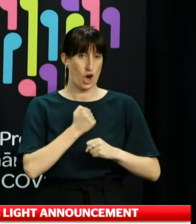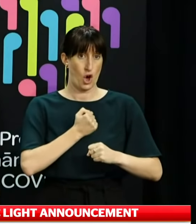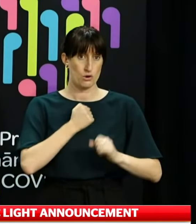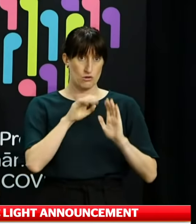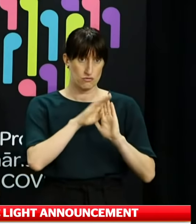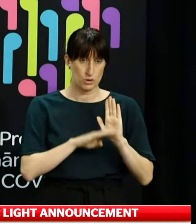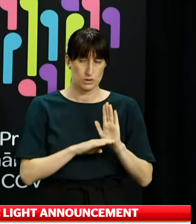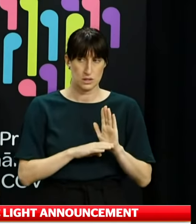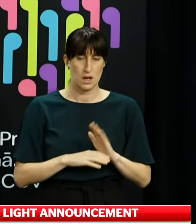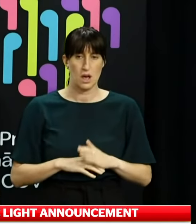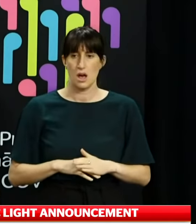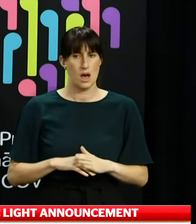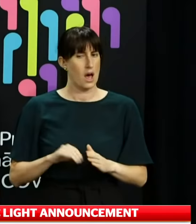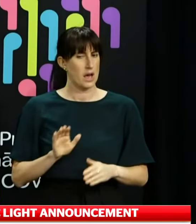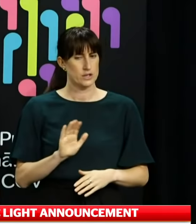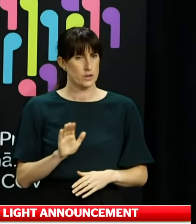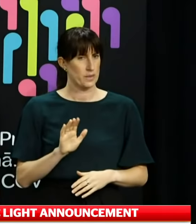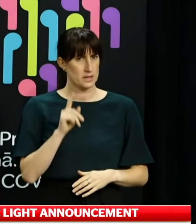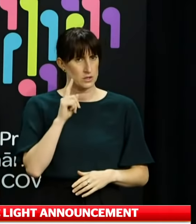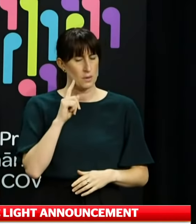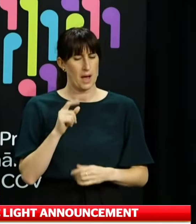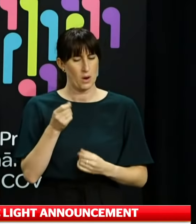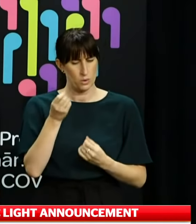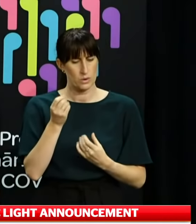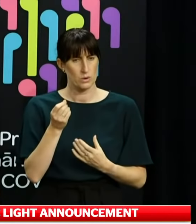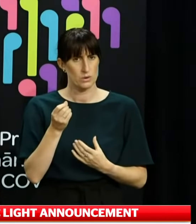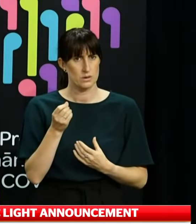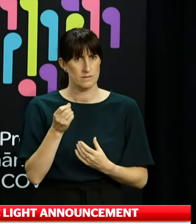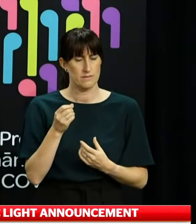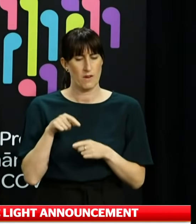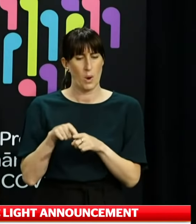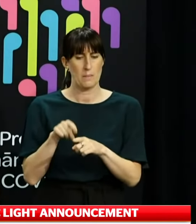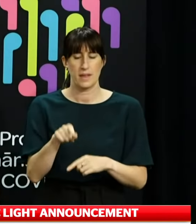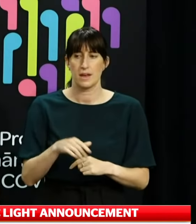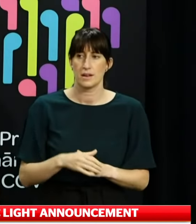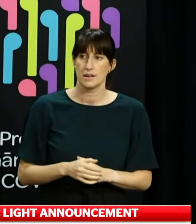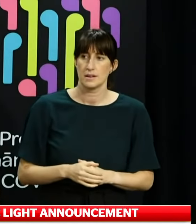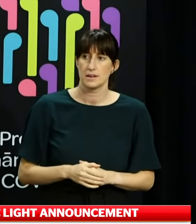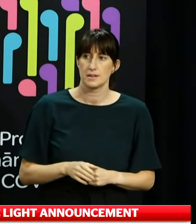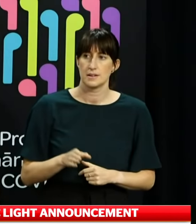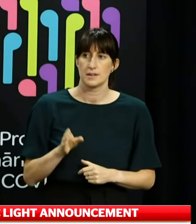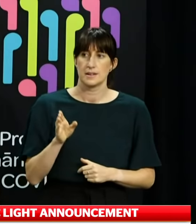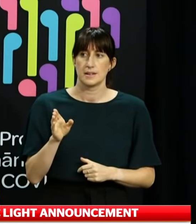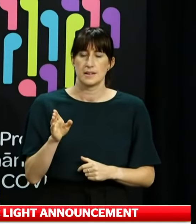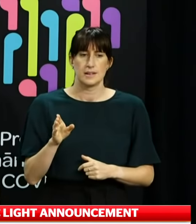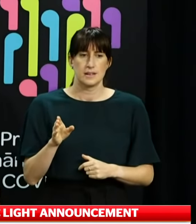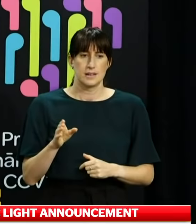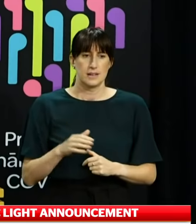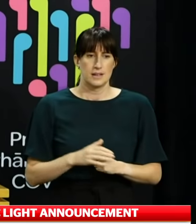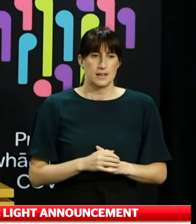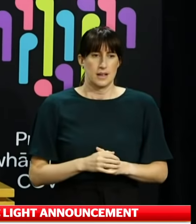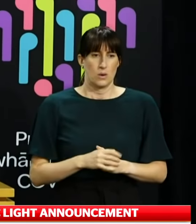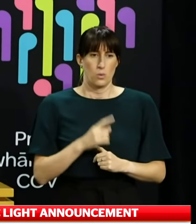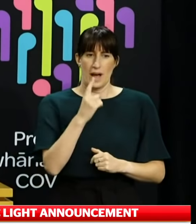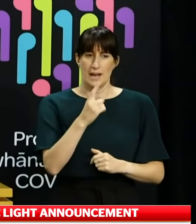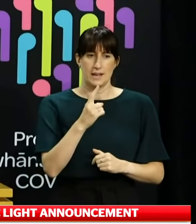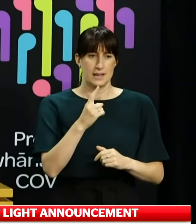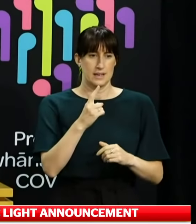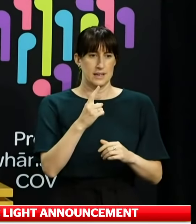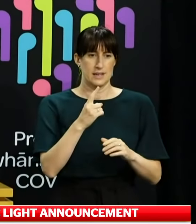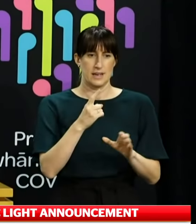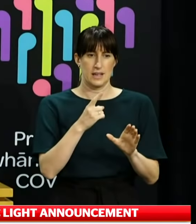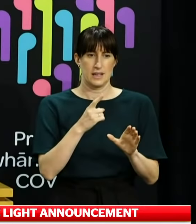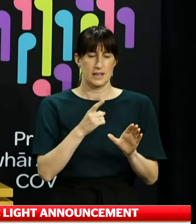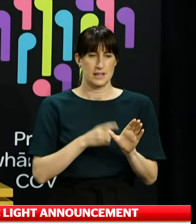don't think so, but let me come back to you on that one. Mr. The public sector pay freeze was announced almost a year ago. It was May the 5th.